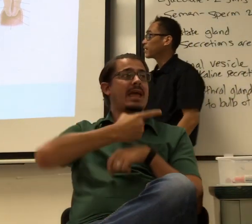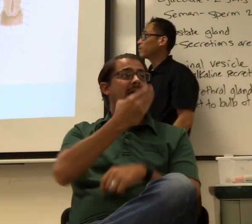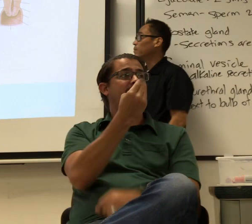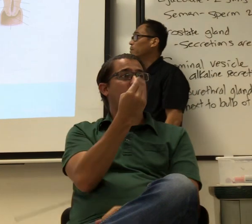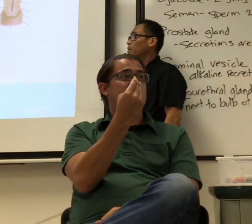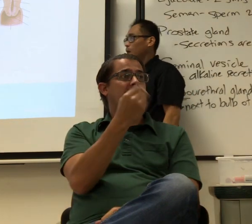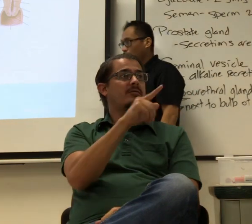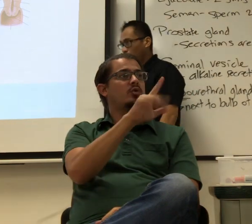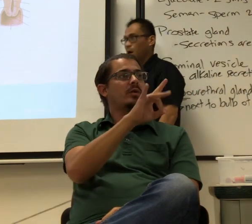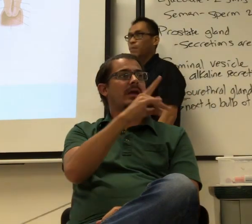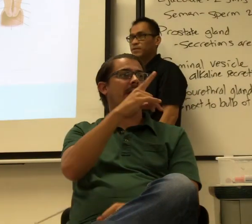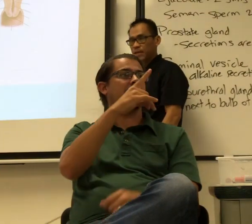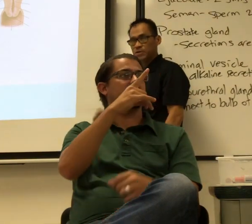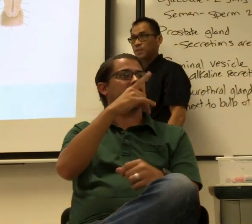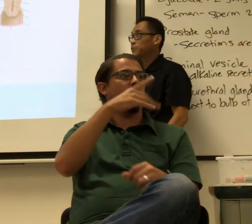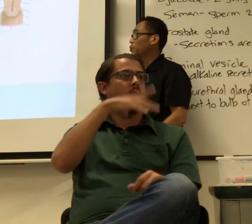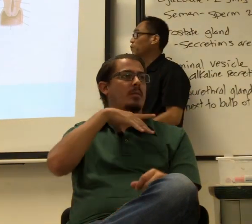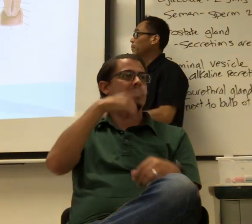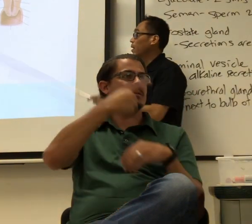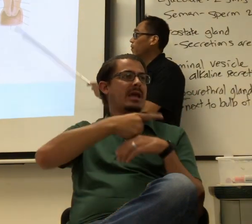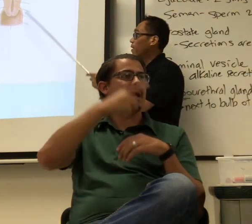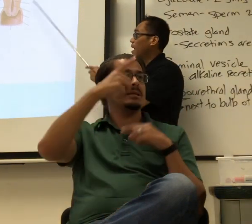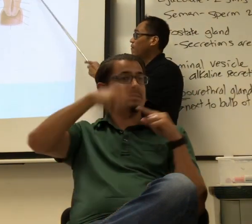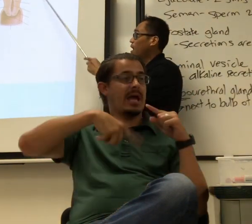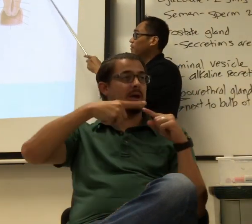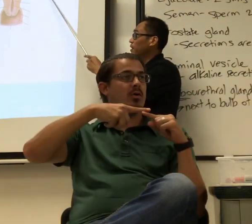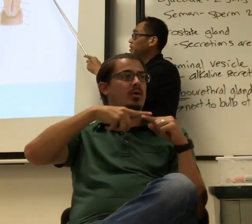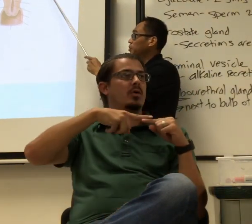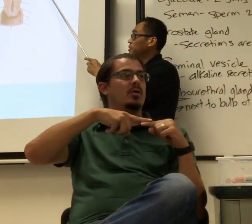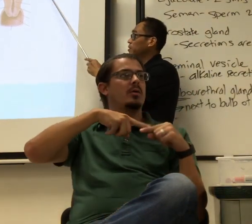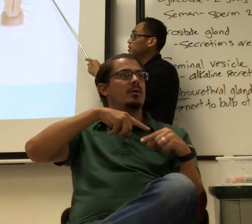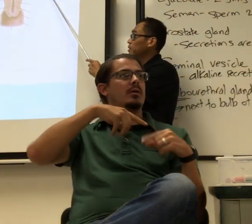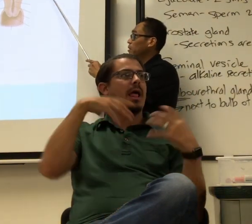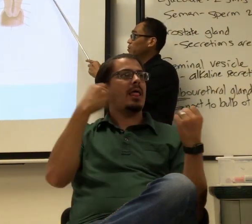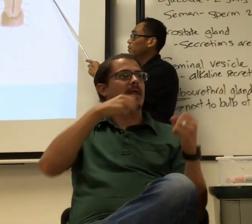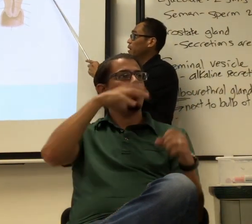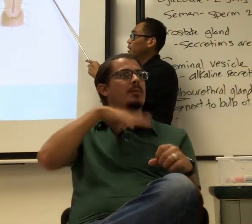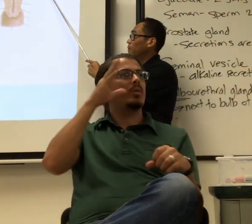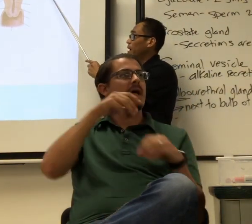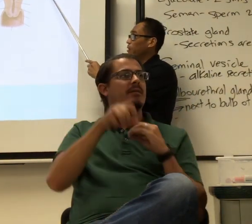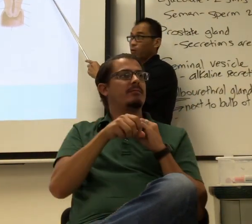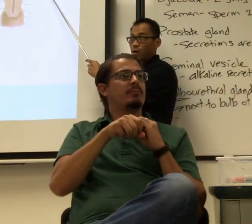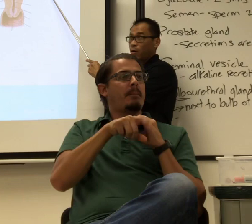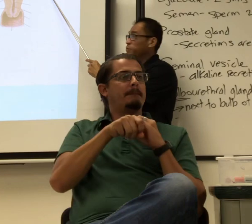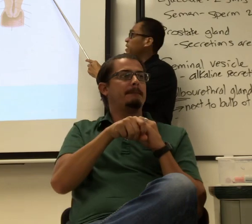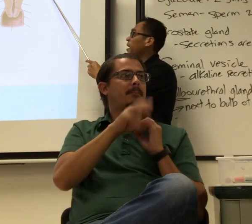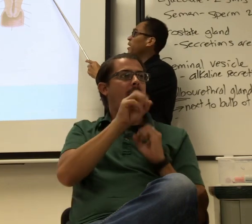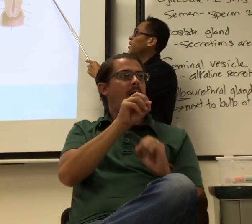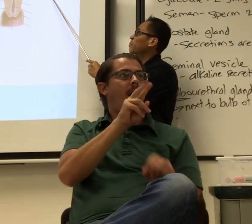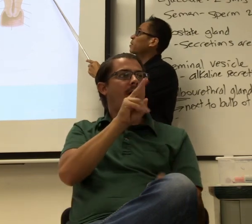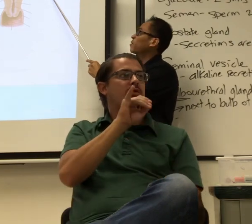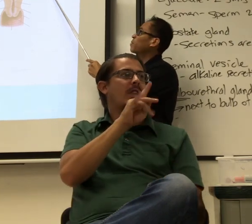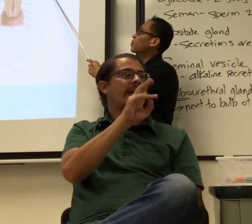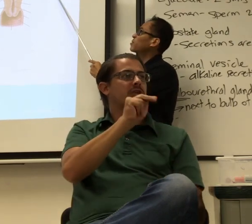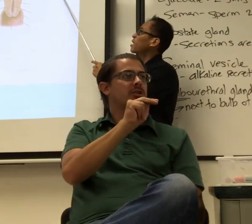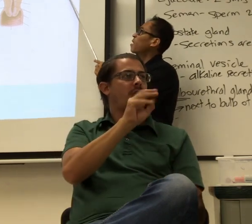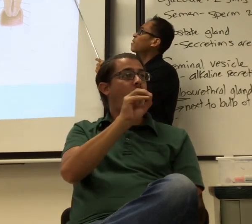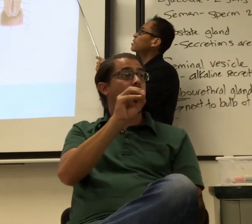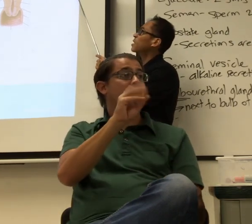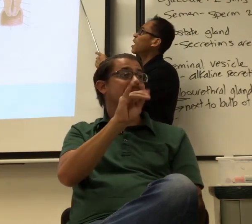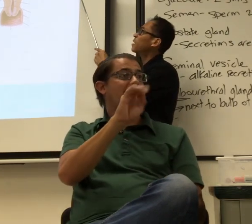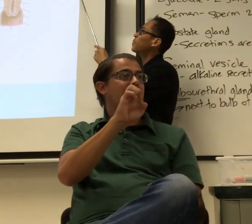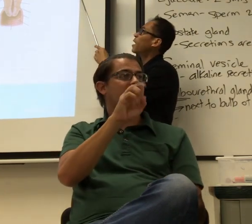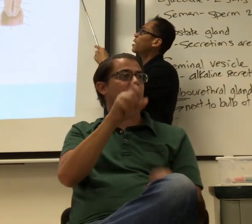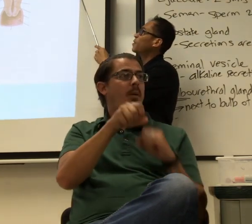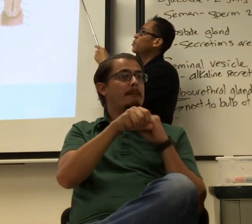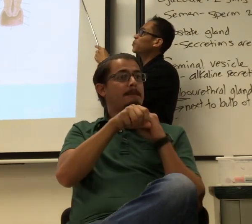28-day cycle, essentially a mature female will have ovulation, where the egg or oocyte literally bursts out